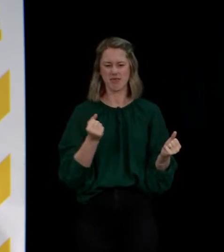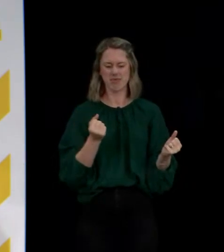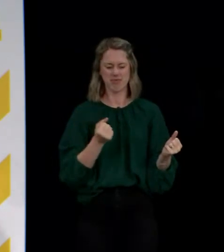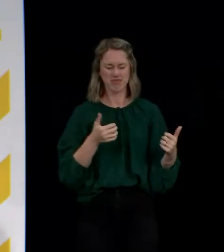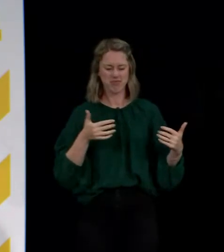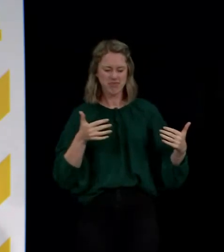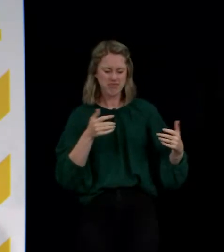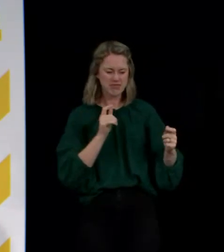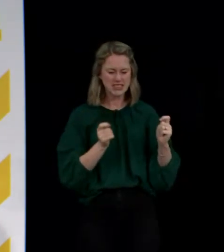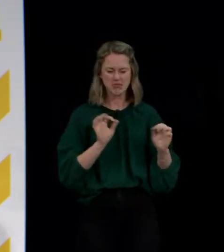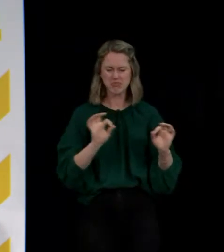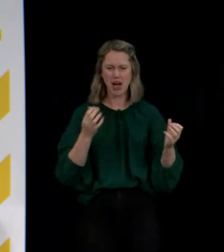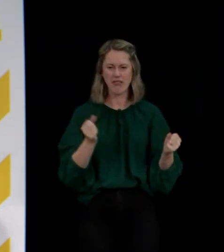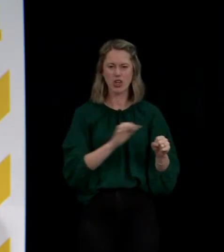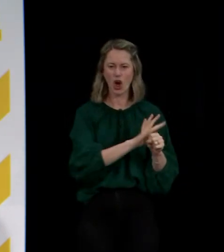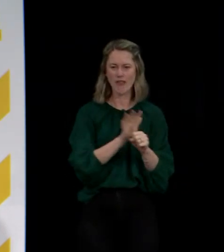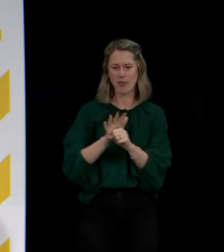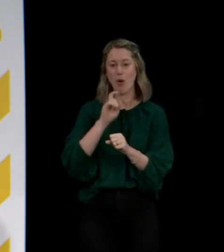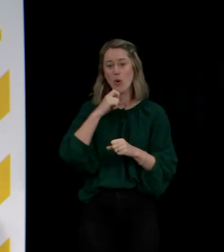provide further reassurance there.